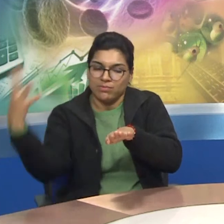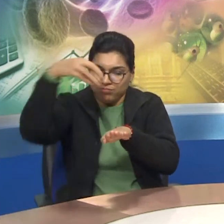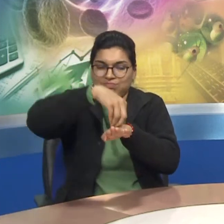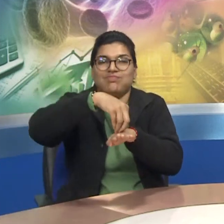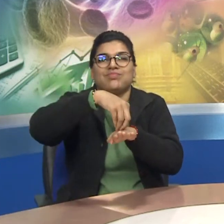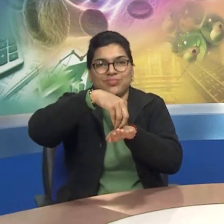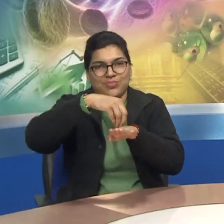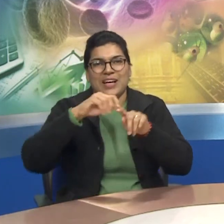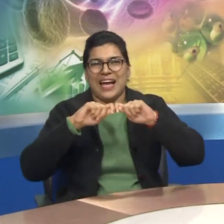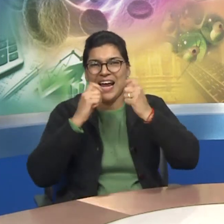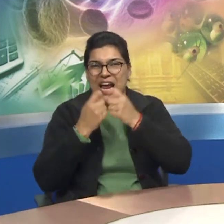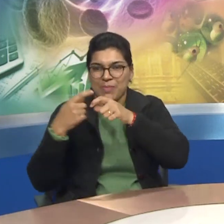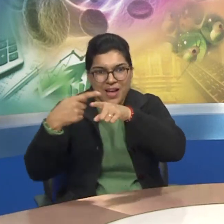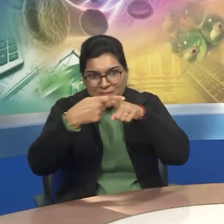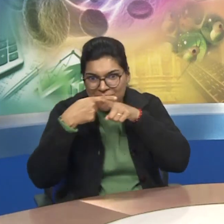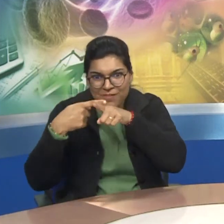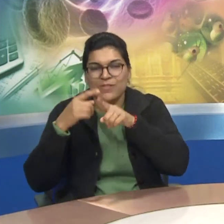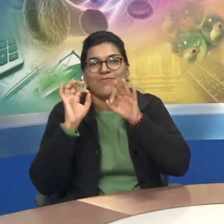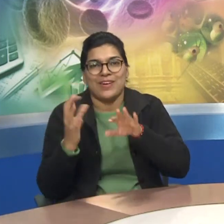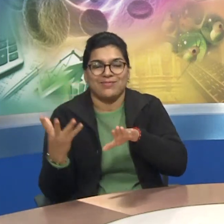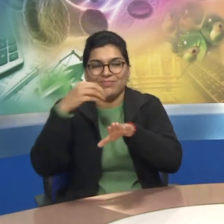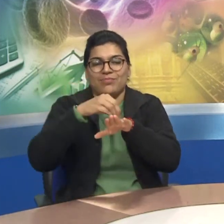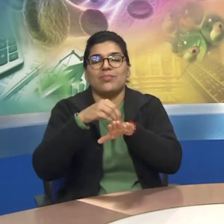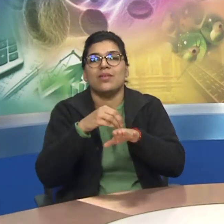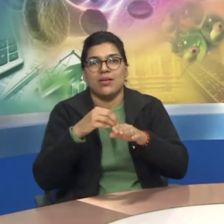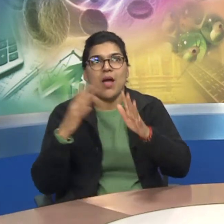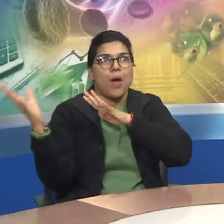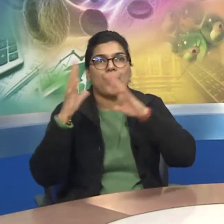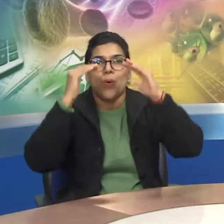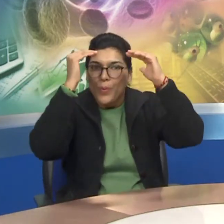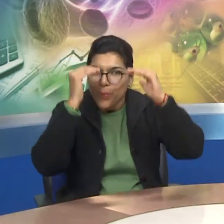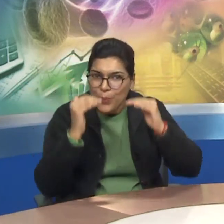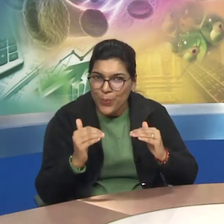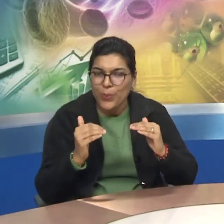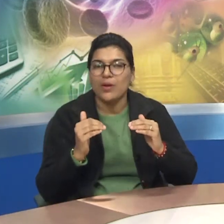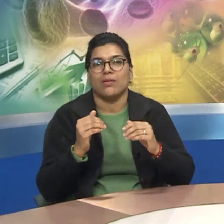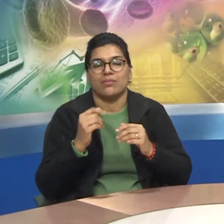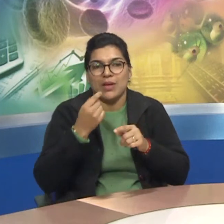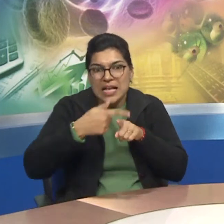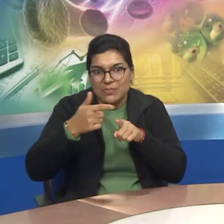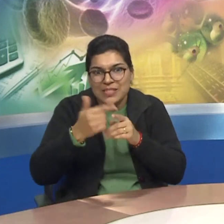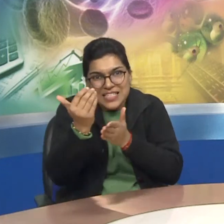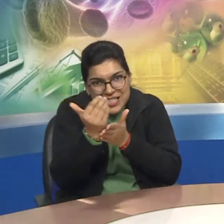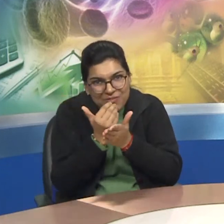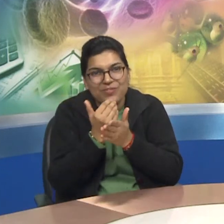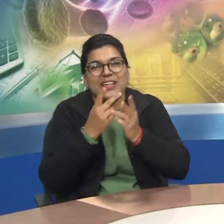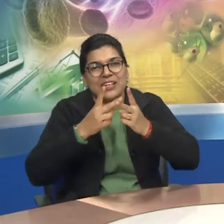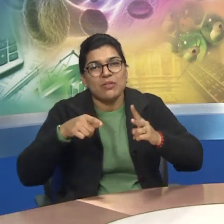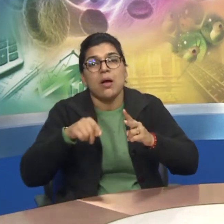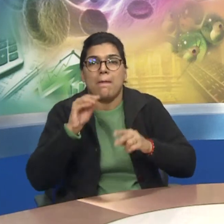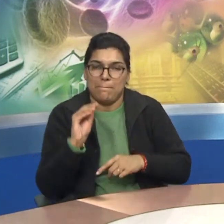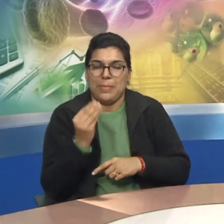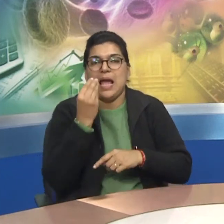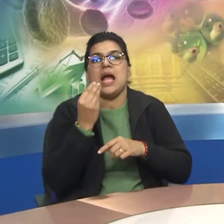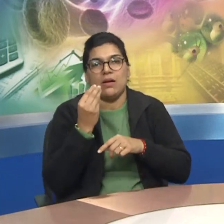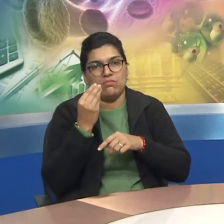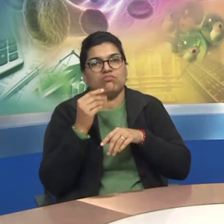So it is better we use carpool and save the fuel of other cars. So that also saves our